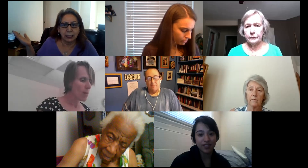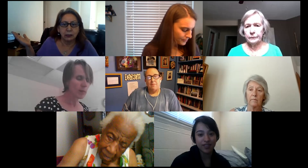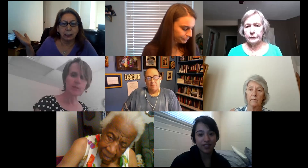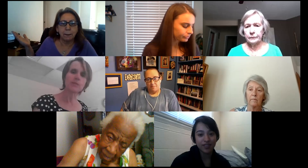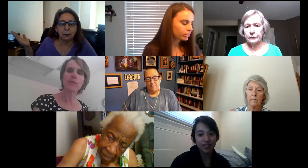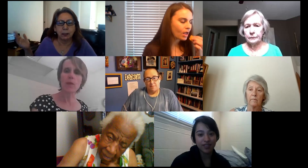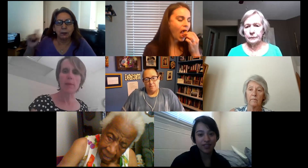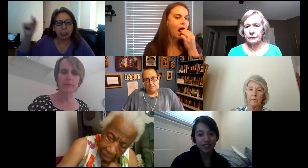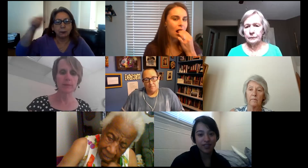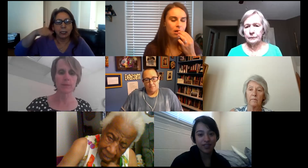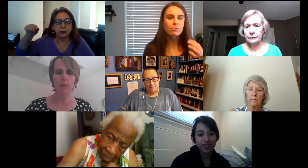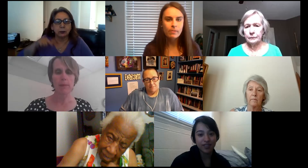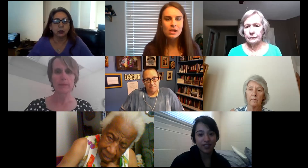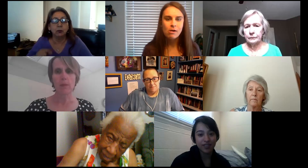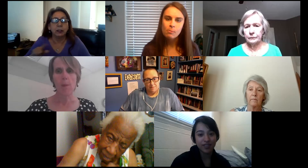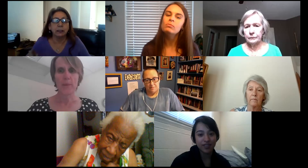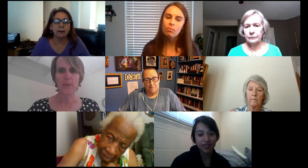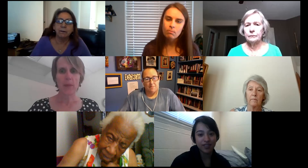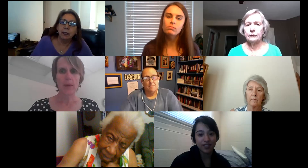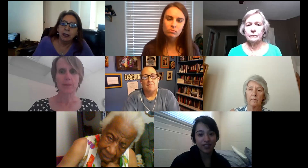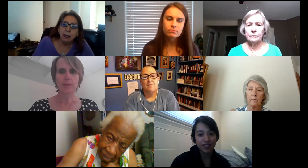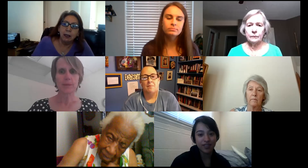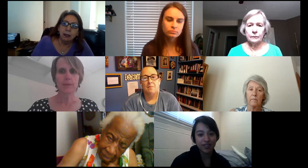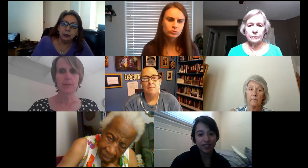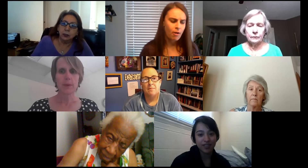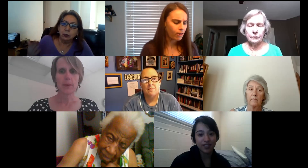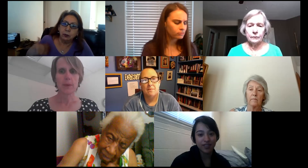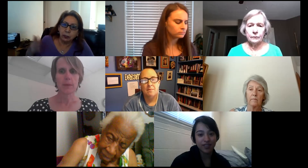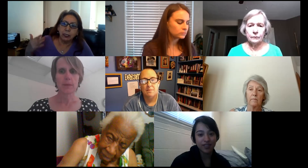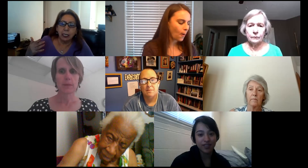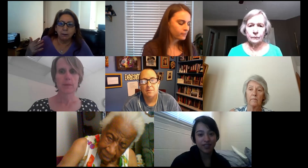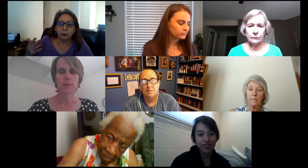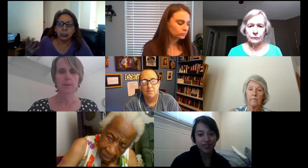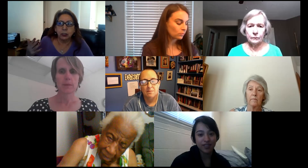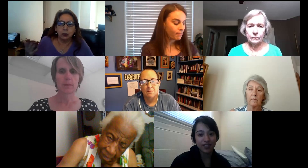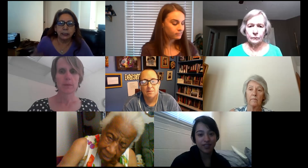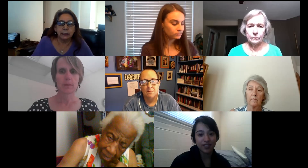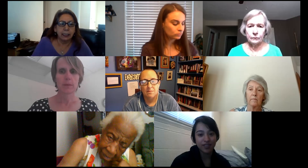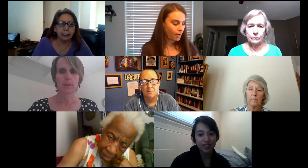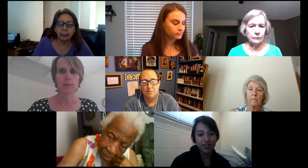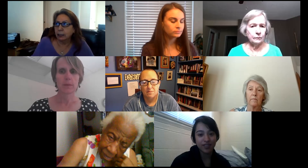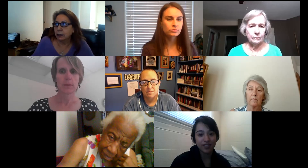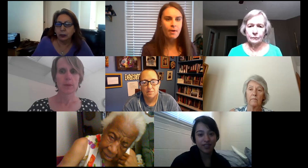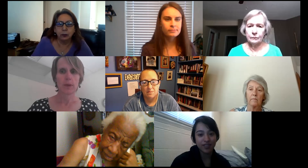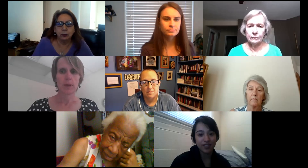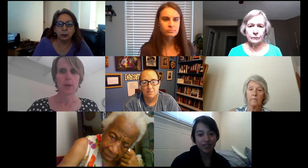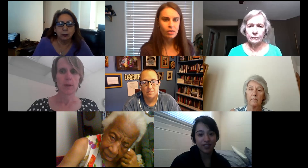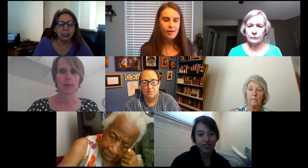their capital. Every capital has their school for the deaf. So here I am trying to learn the sign, and I didn't know. So I kept